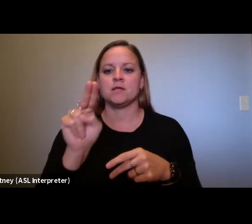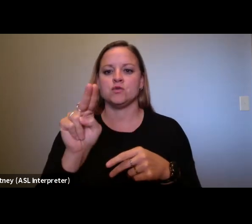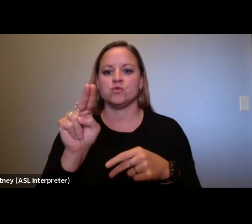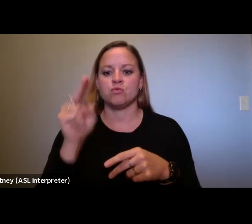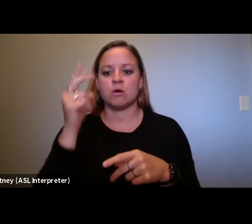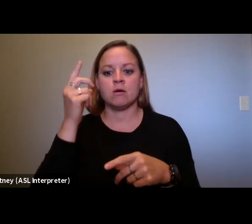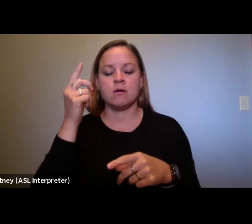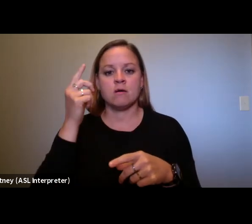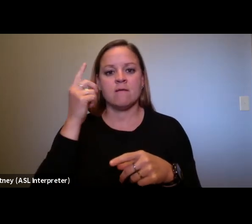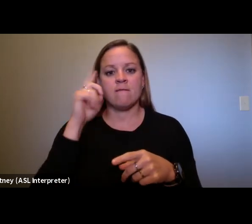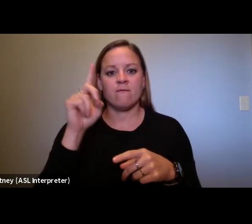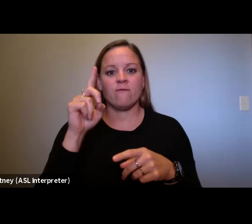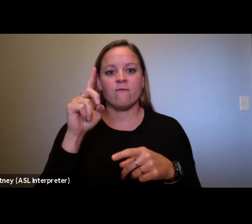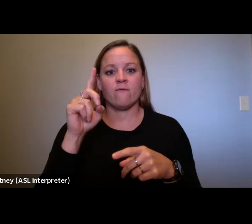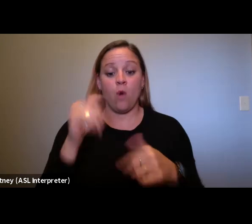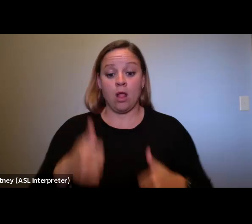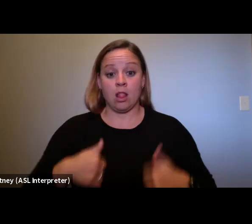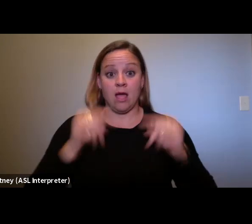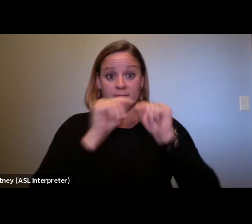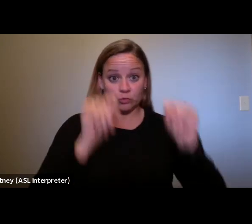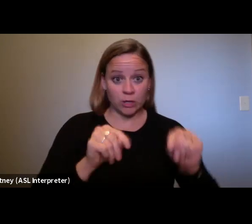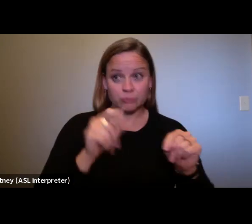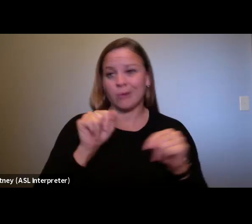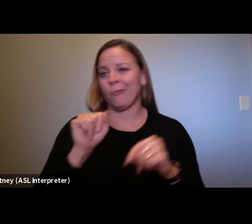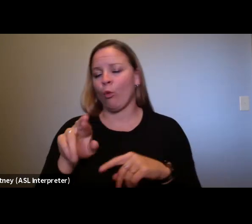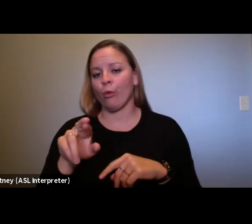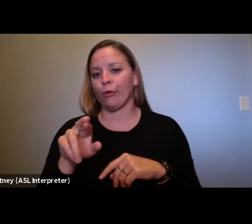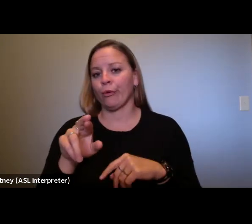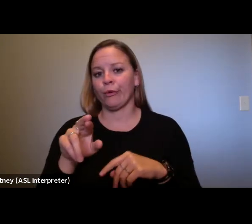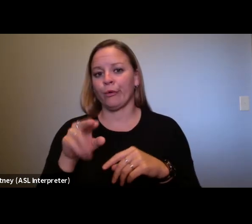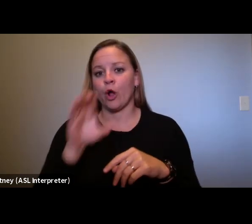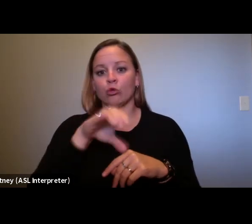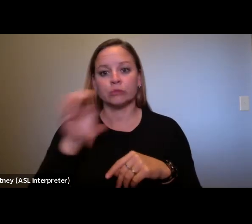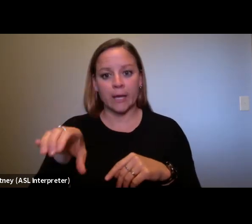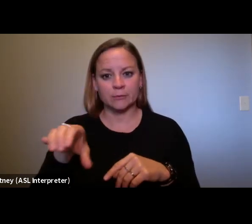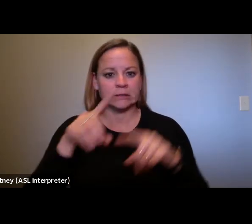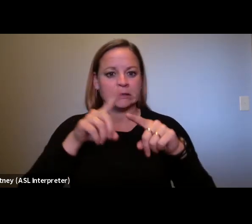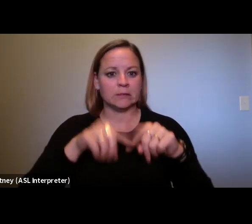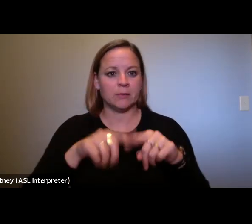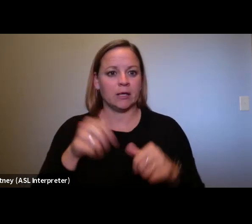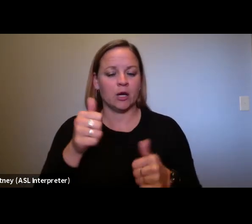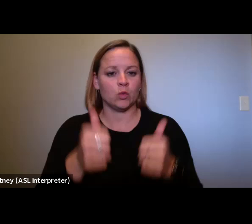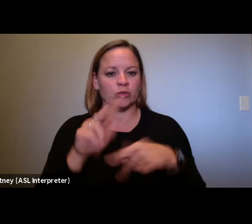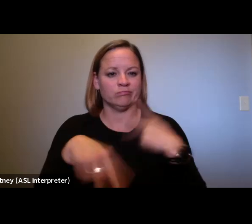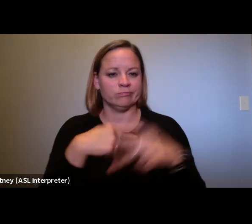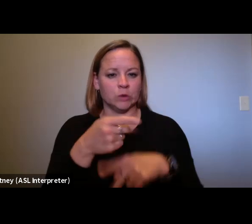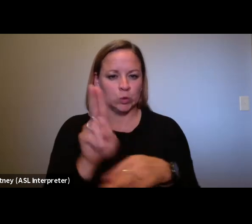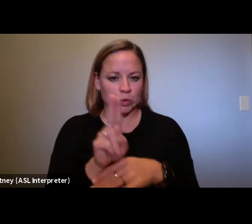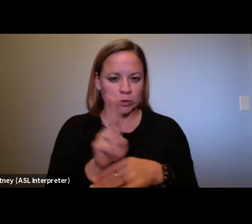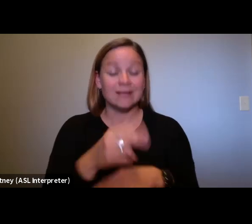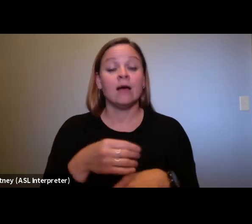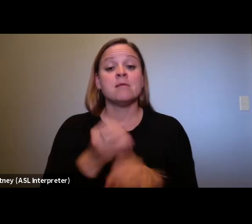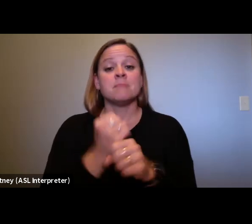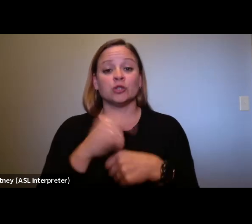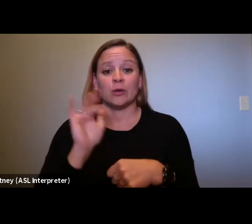for a live transcript or closed captioning, depending on which version you're using. And make sure to